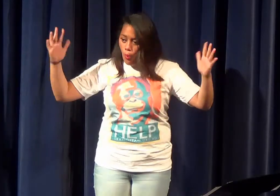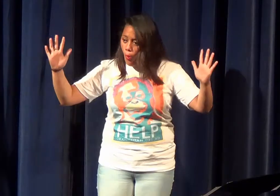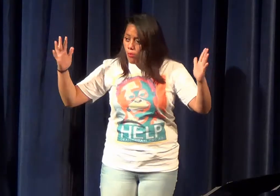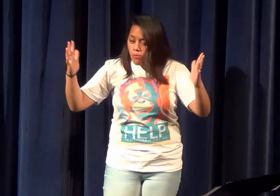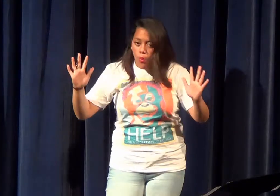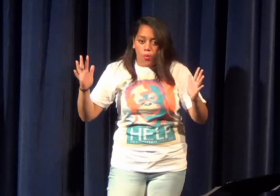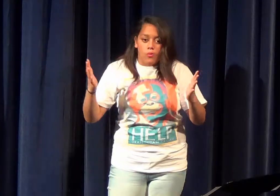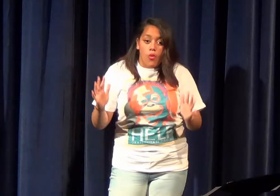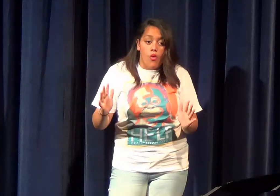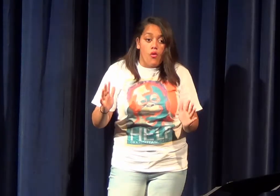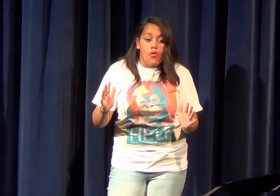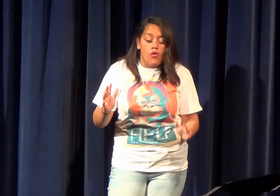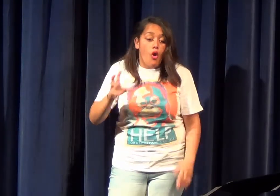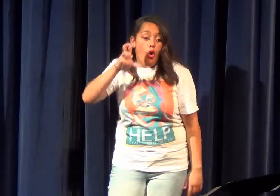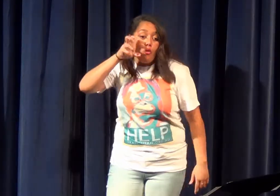Now the forest began to diminish.